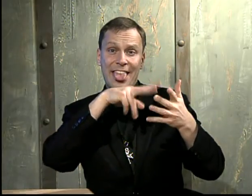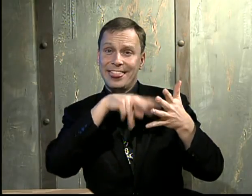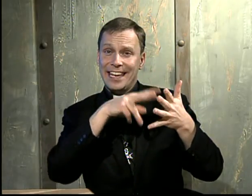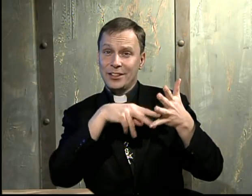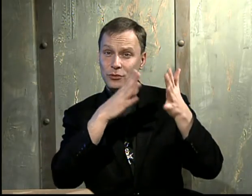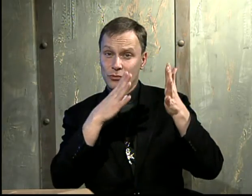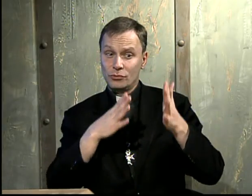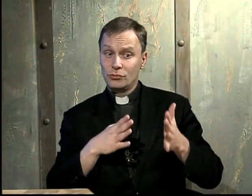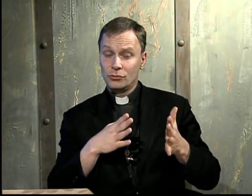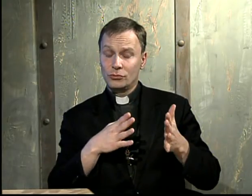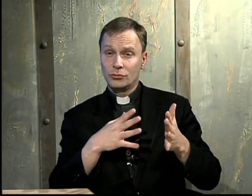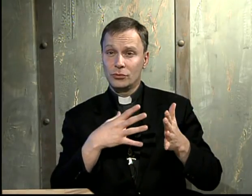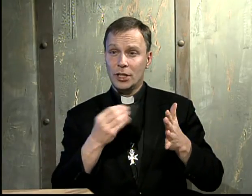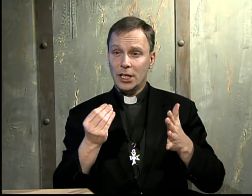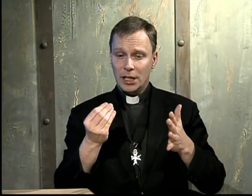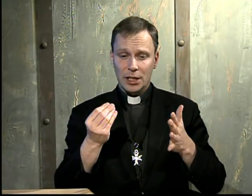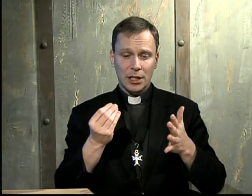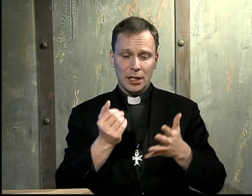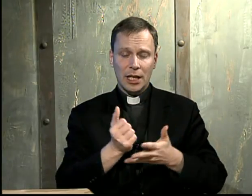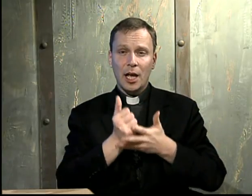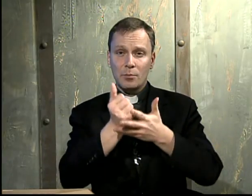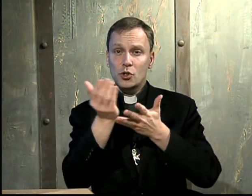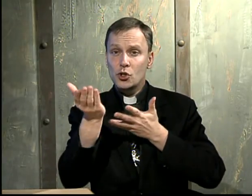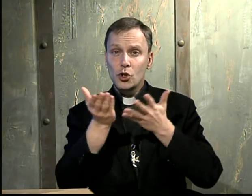And we have deaf people